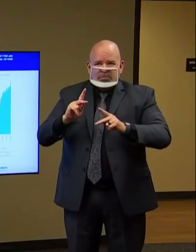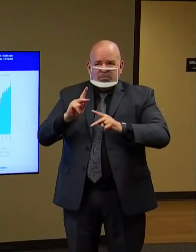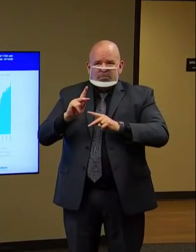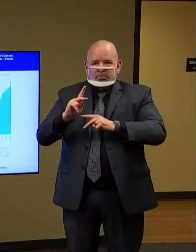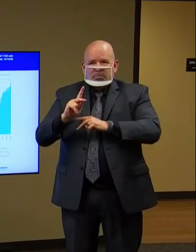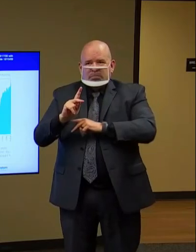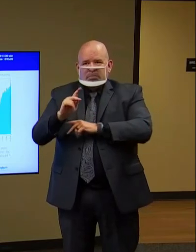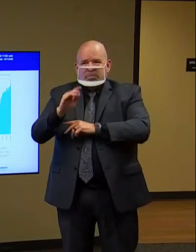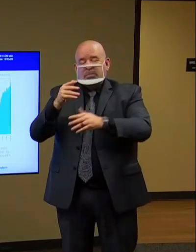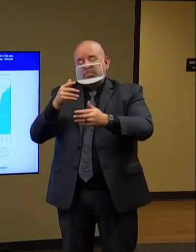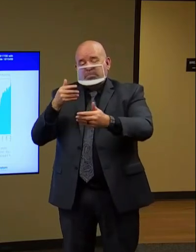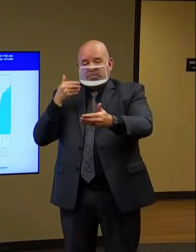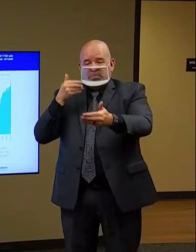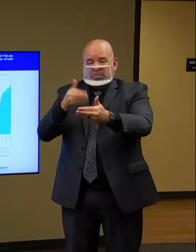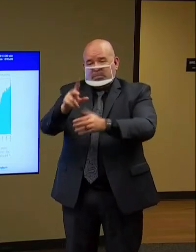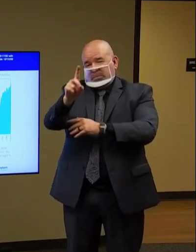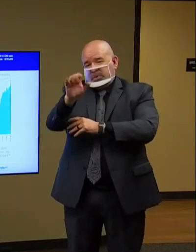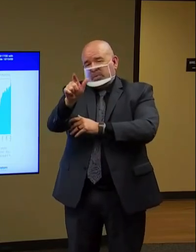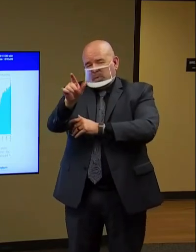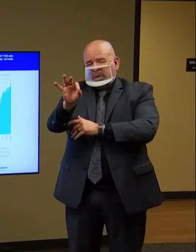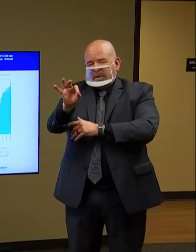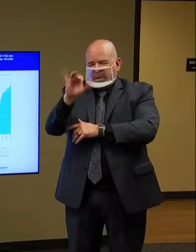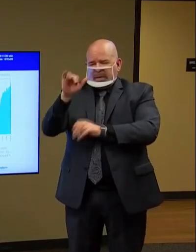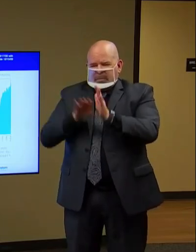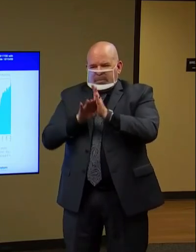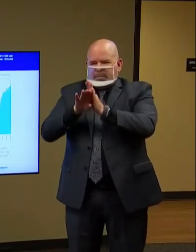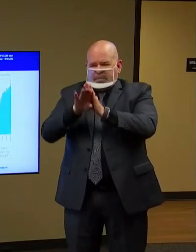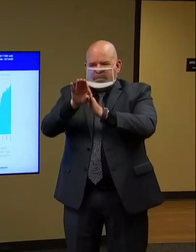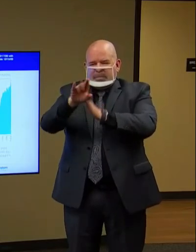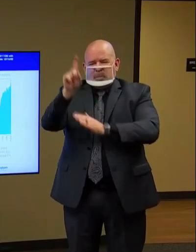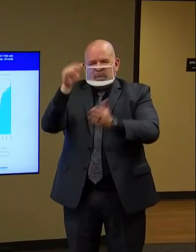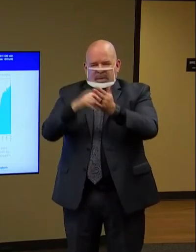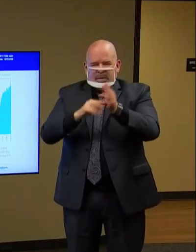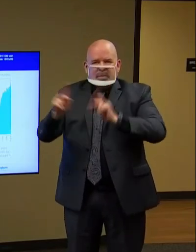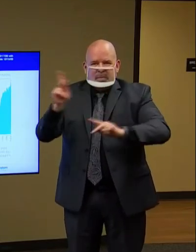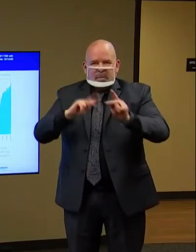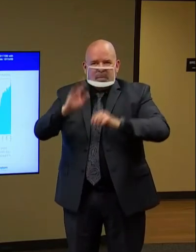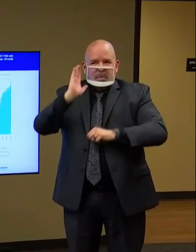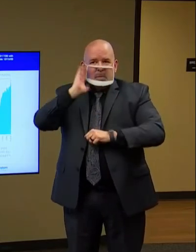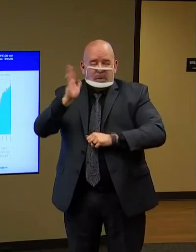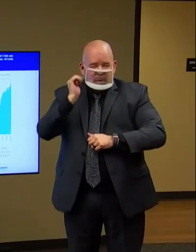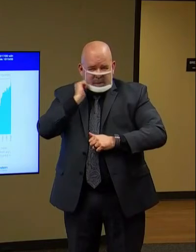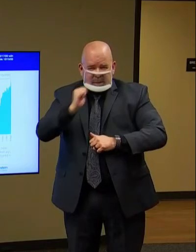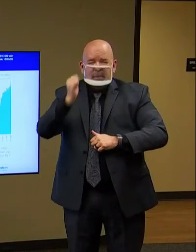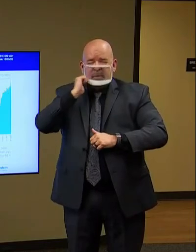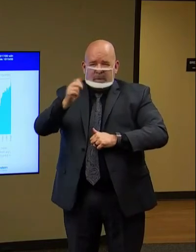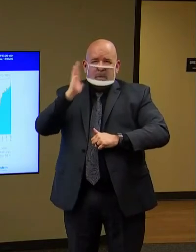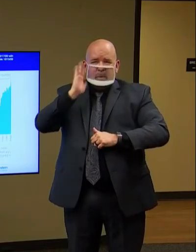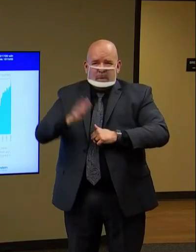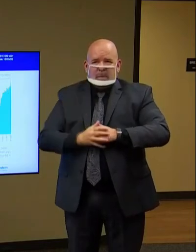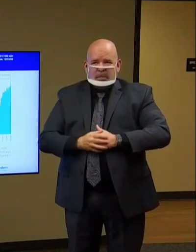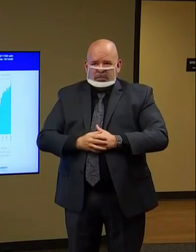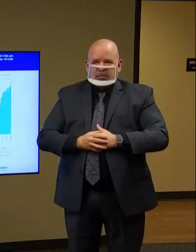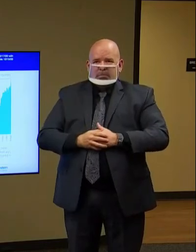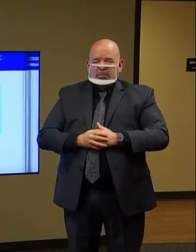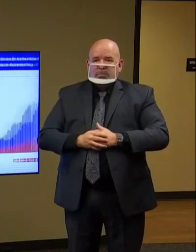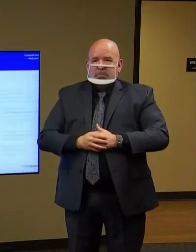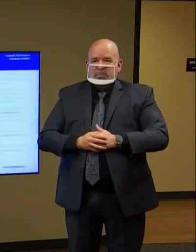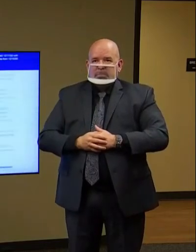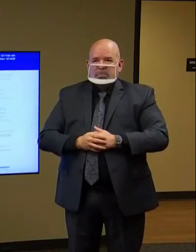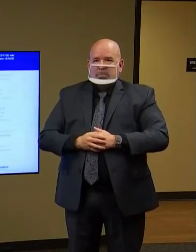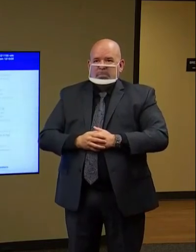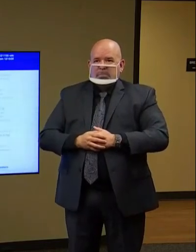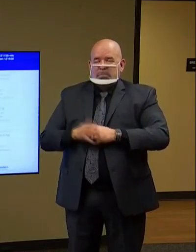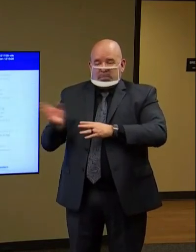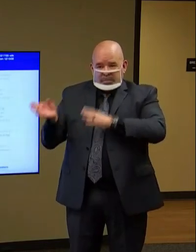we'll continue to have an extremely high number of new COVID cases per day as well. Now, on this next